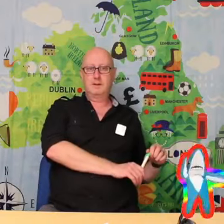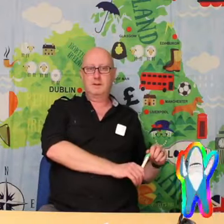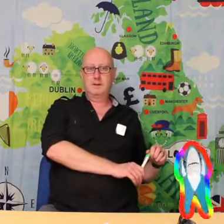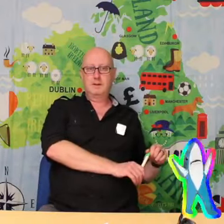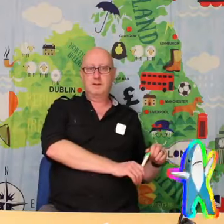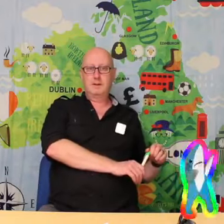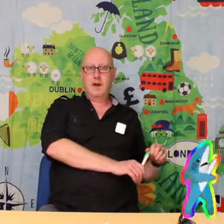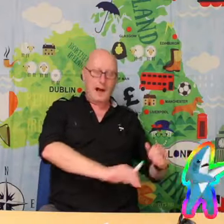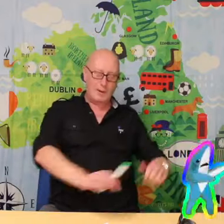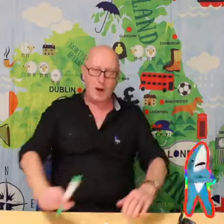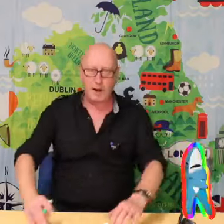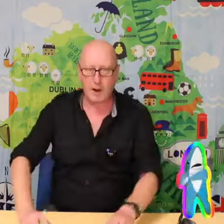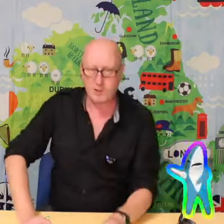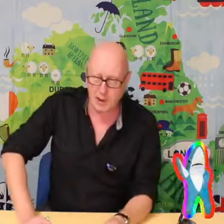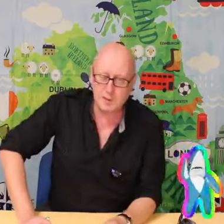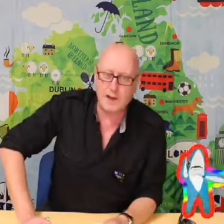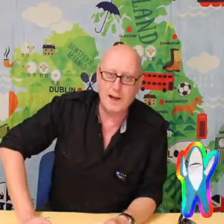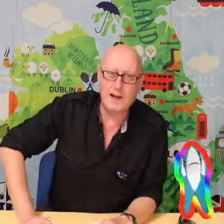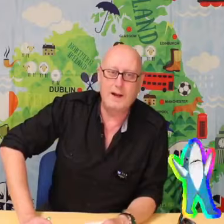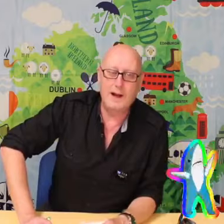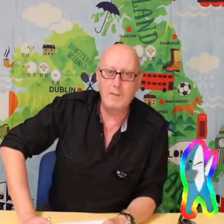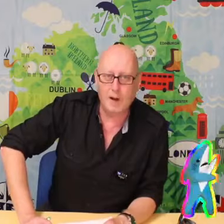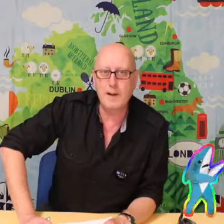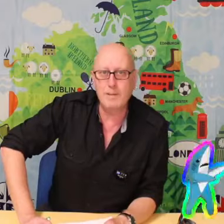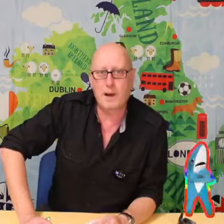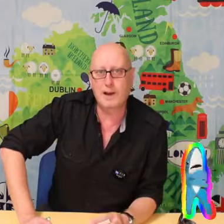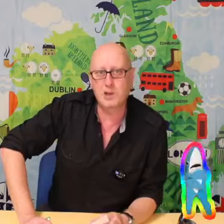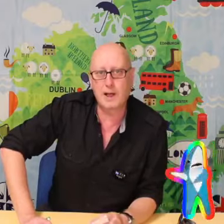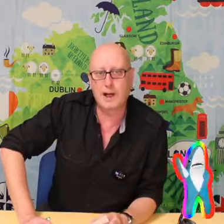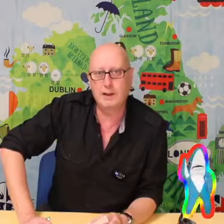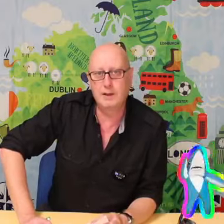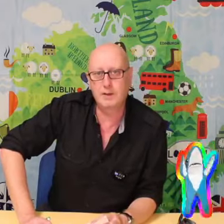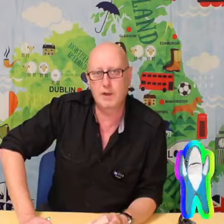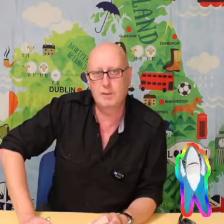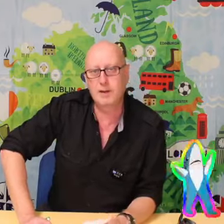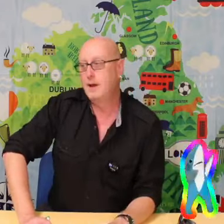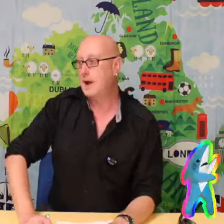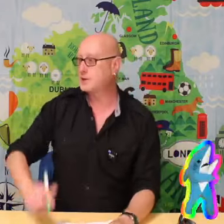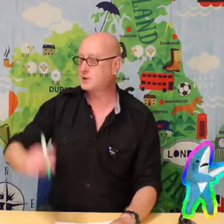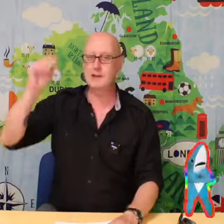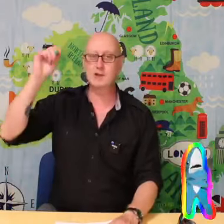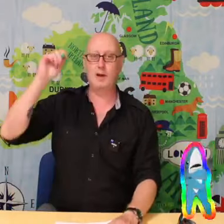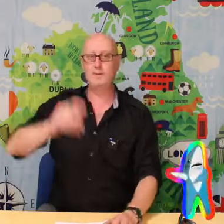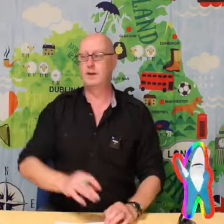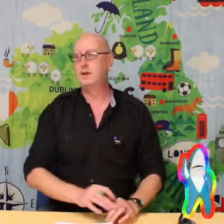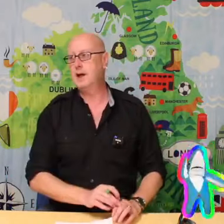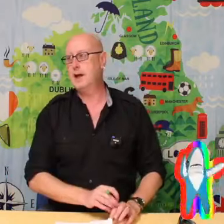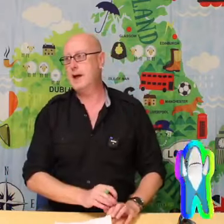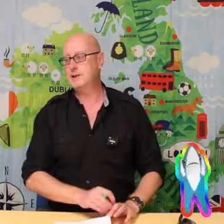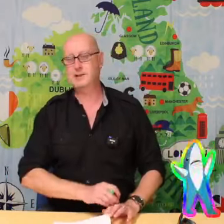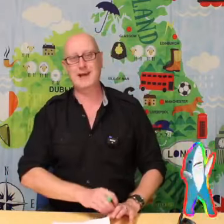three? Thank you, Tom. Yeah, I'm all right, Paul, actually. I'm doing great, thank you very much. I've seen Tom Saturday